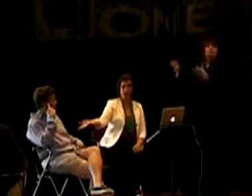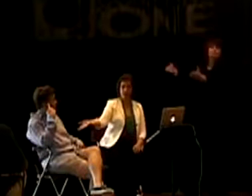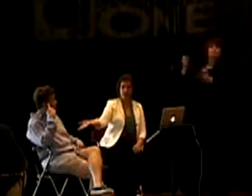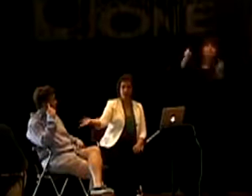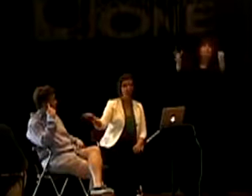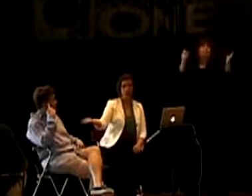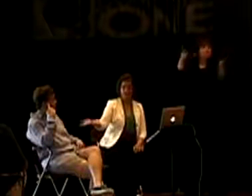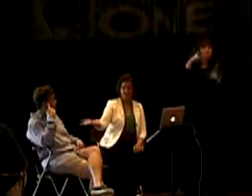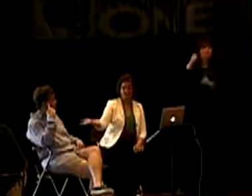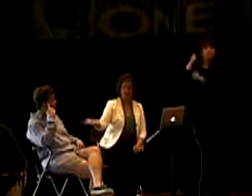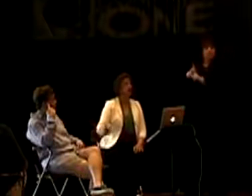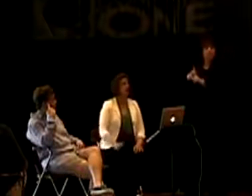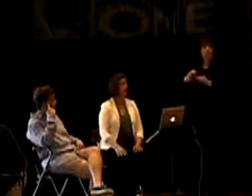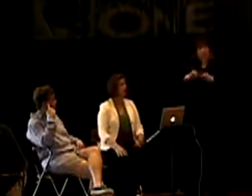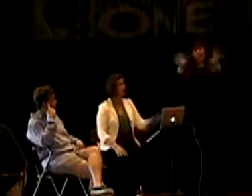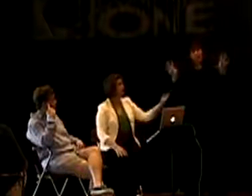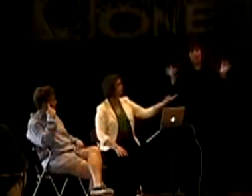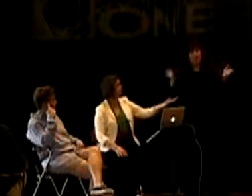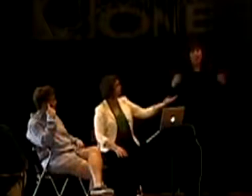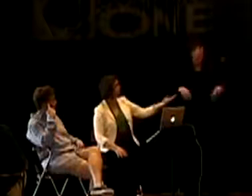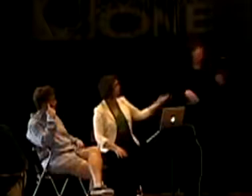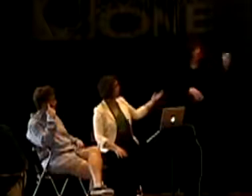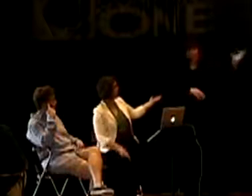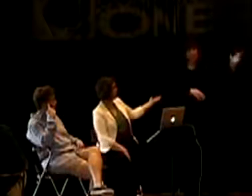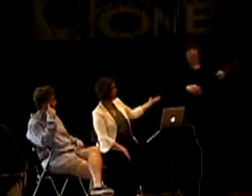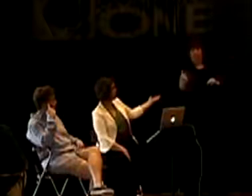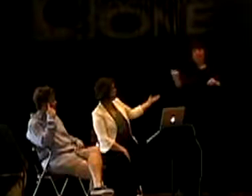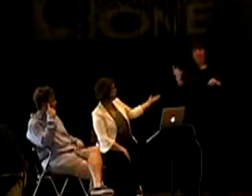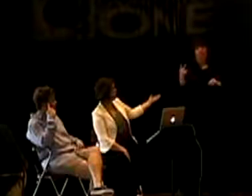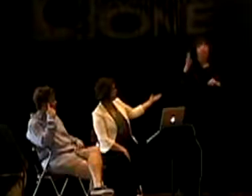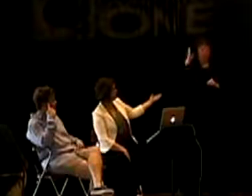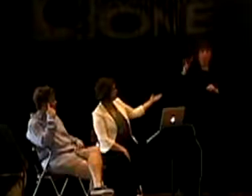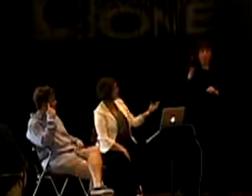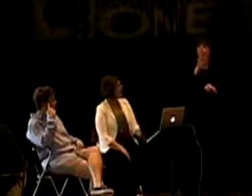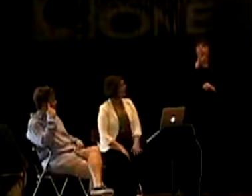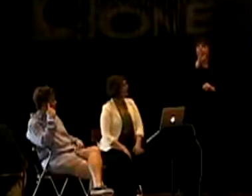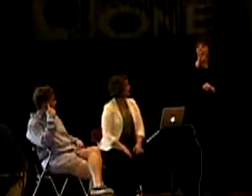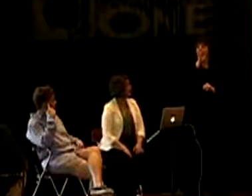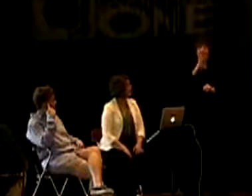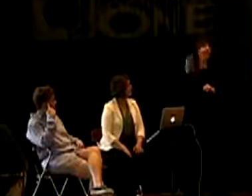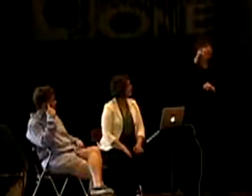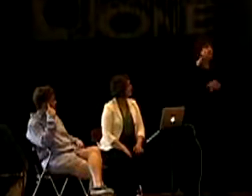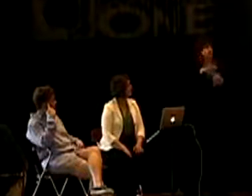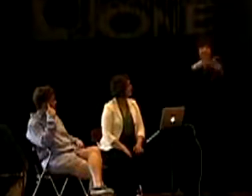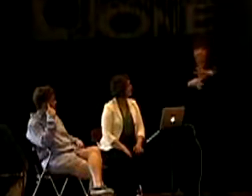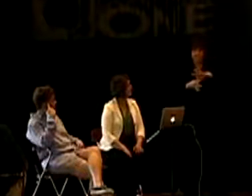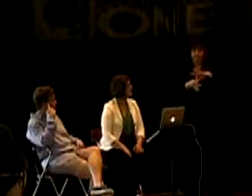for herself, obviously. But Aditi and I will be interpreting.